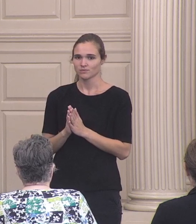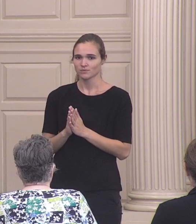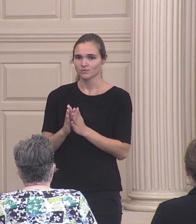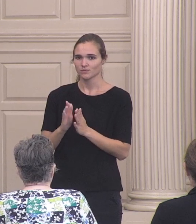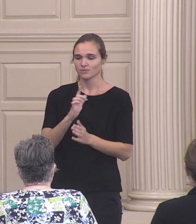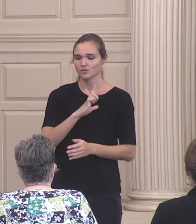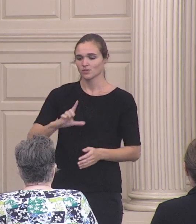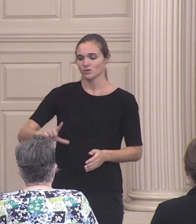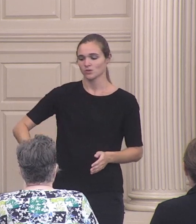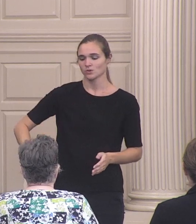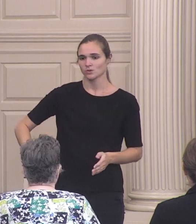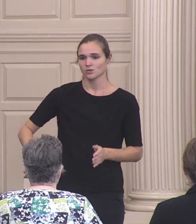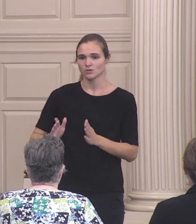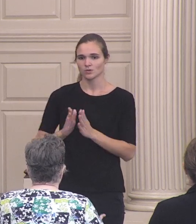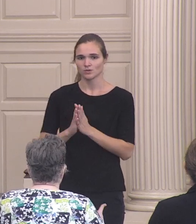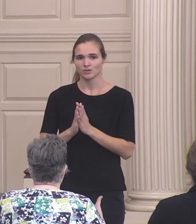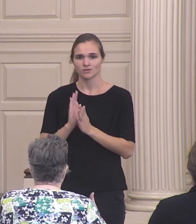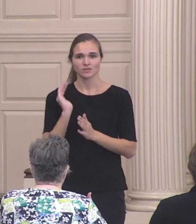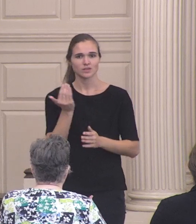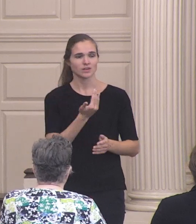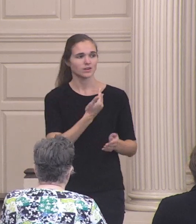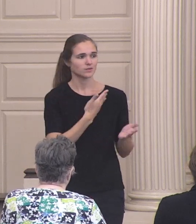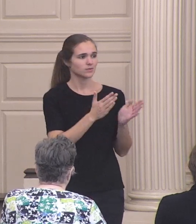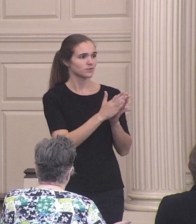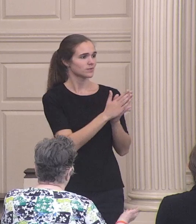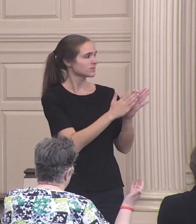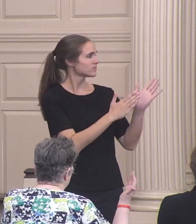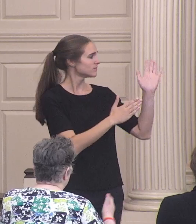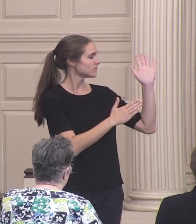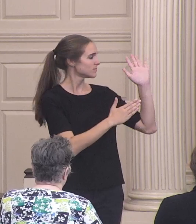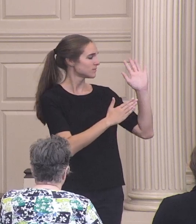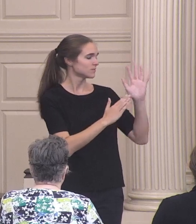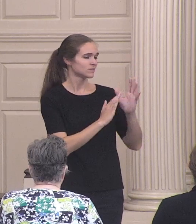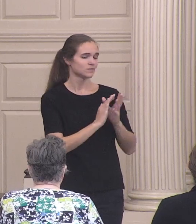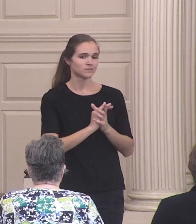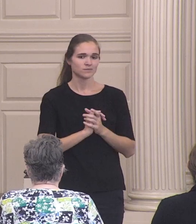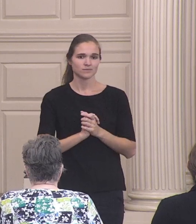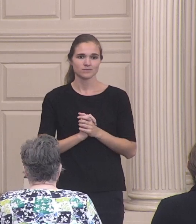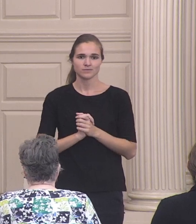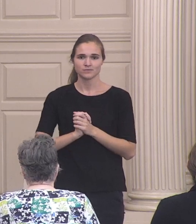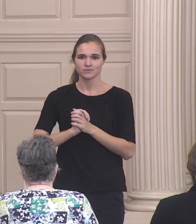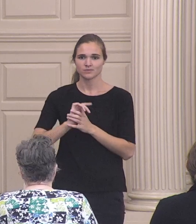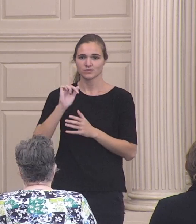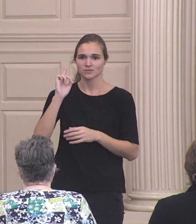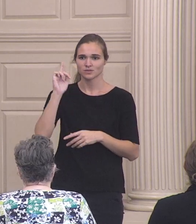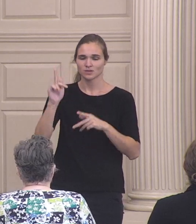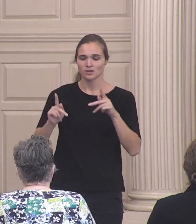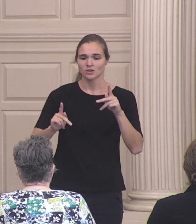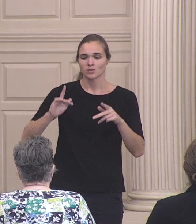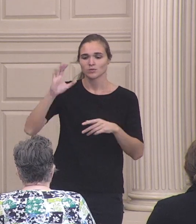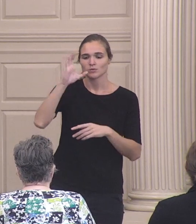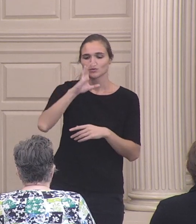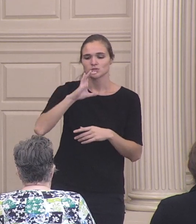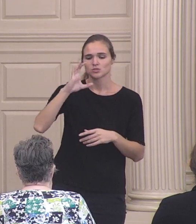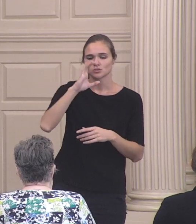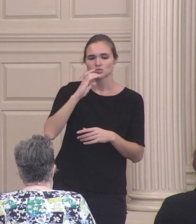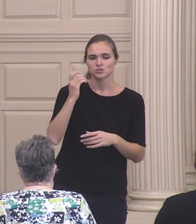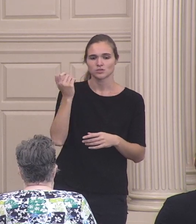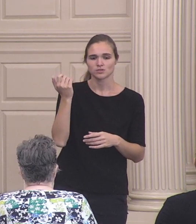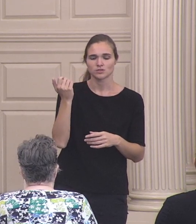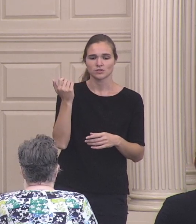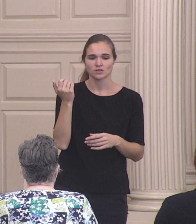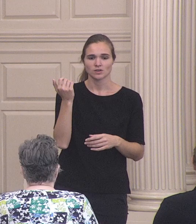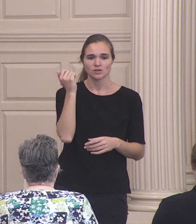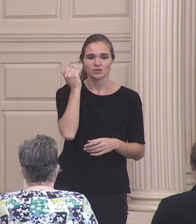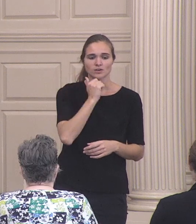We pray to the Lord. Lord, hear our prayer. For all of us who hunger for meaning and purpose in our